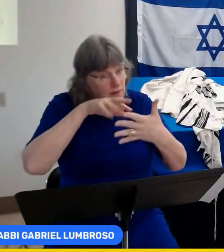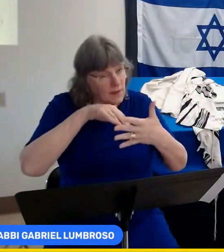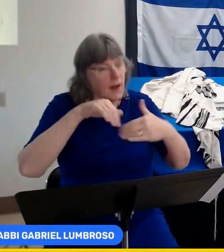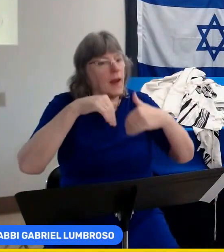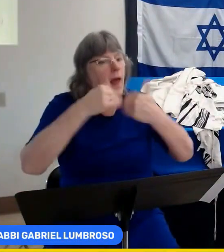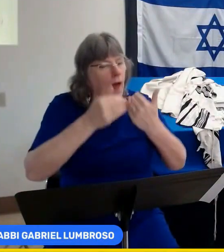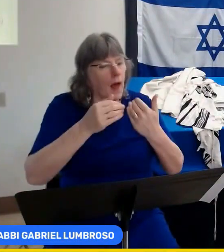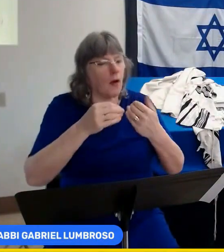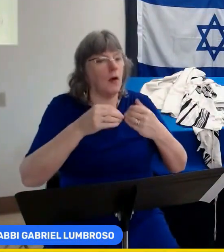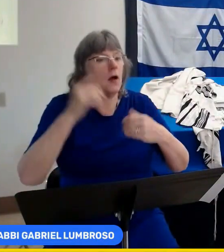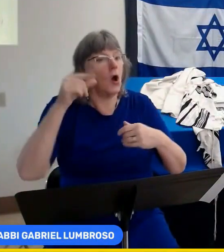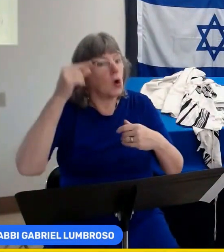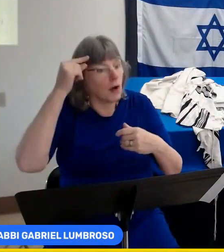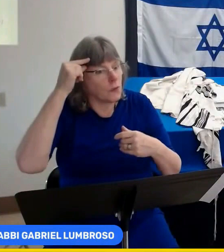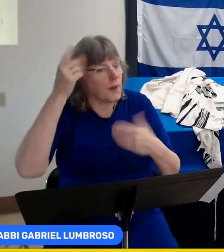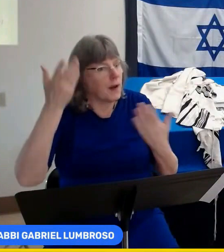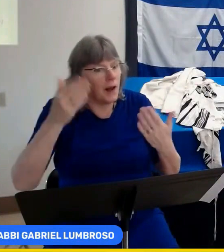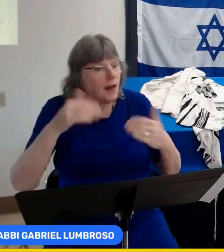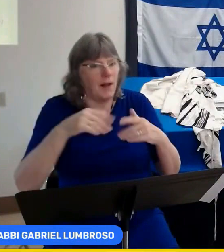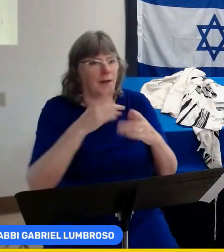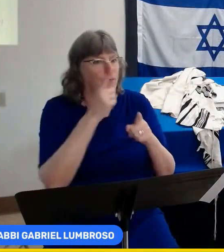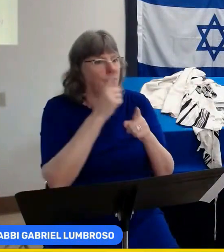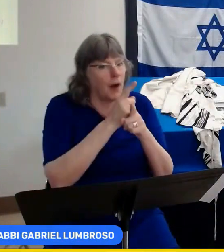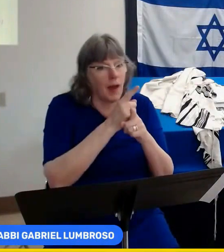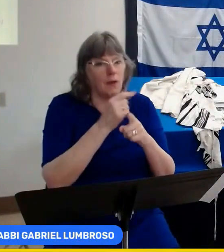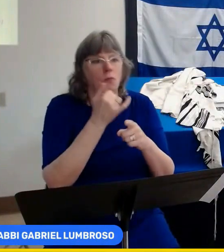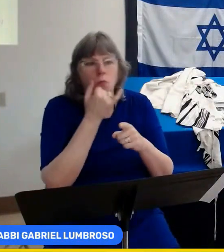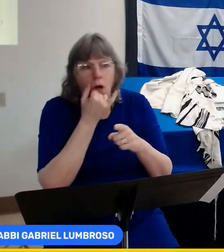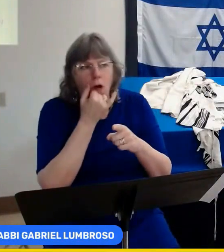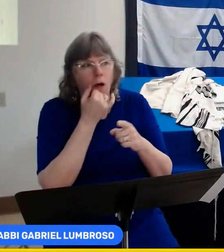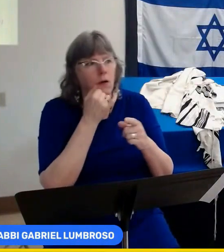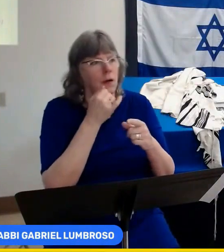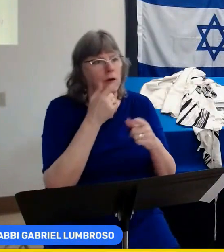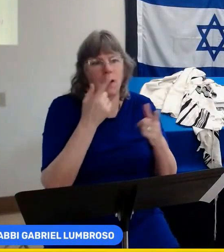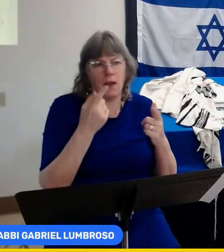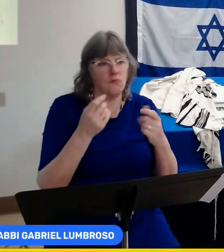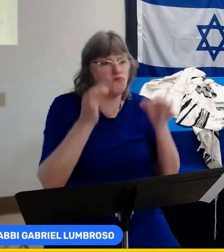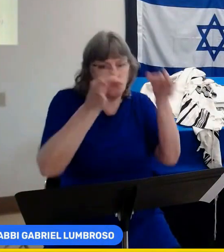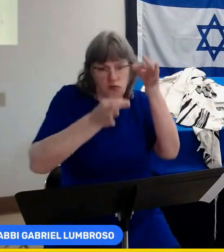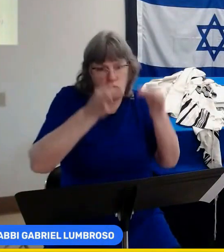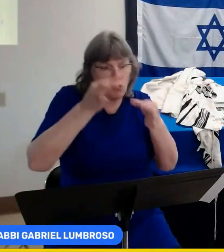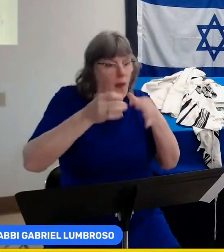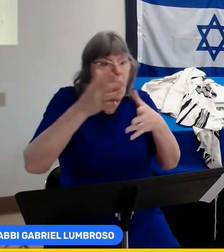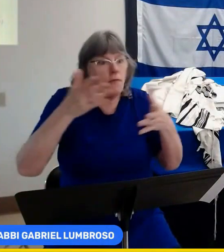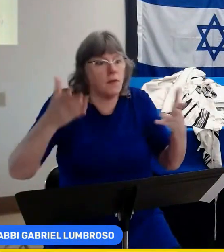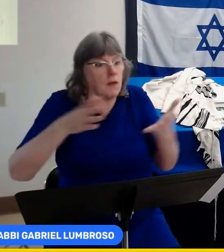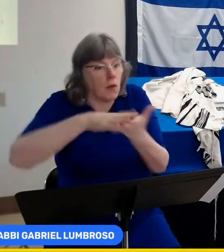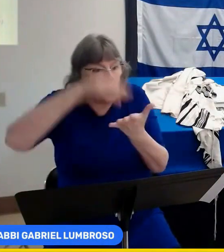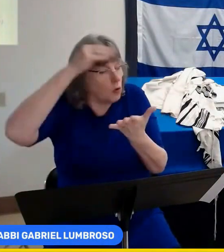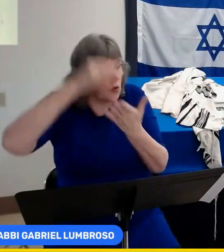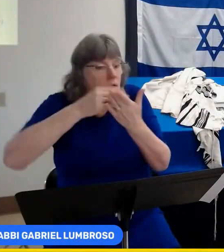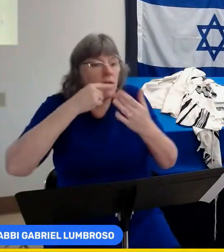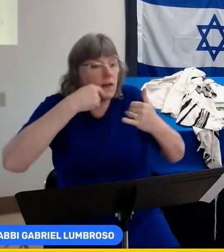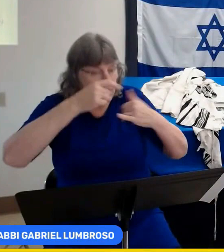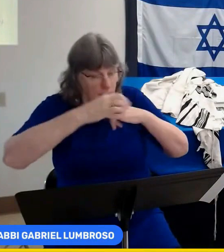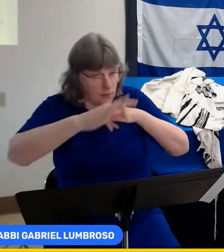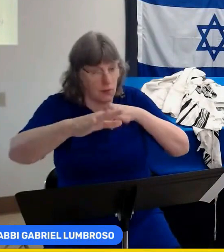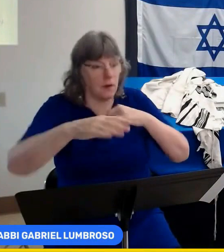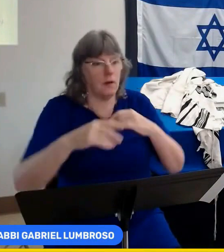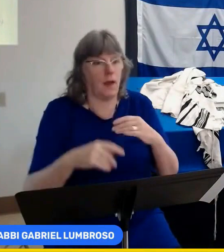and 4, this step is associated with the final resurrection, which we all partake